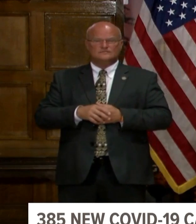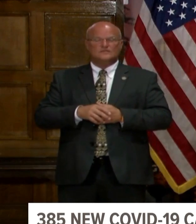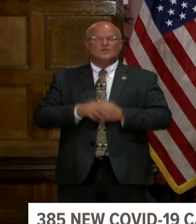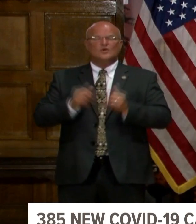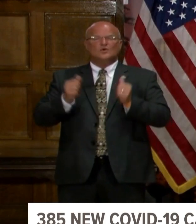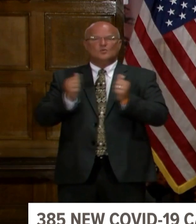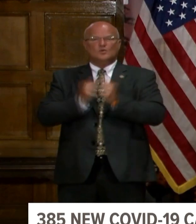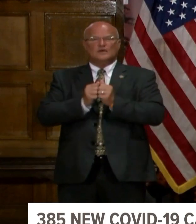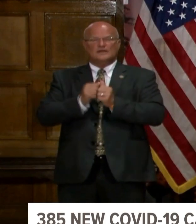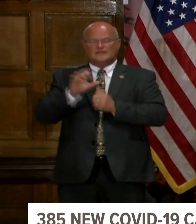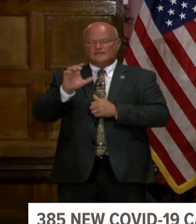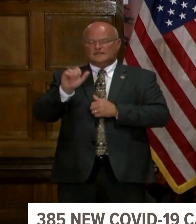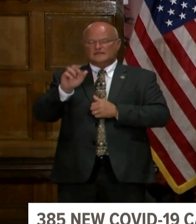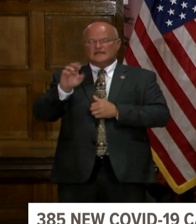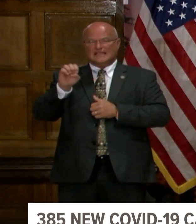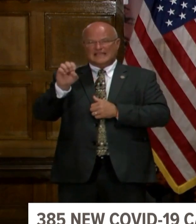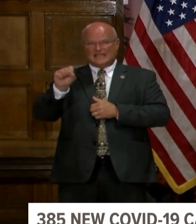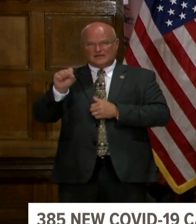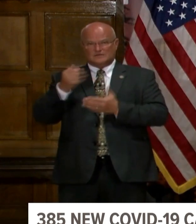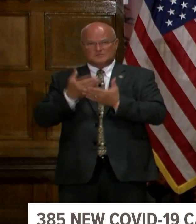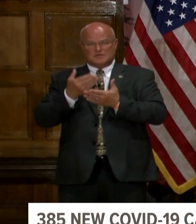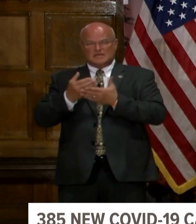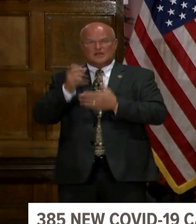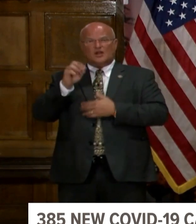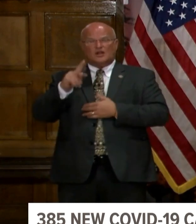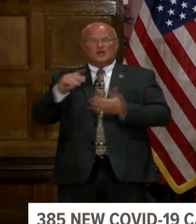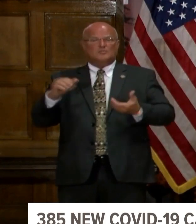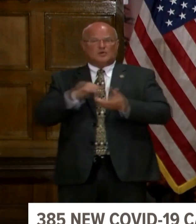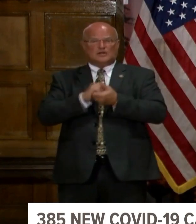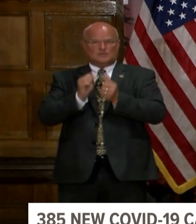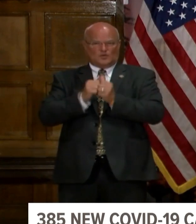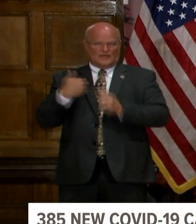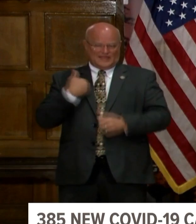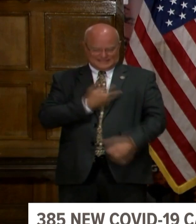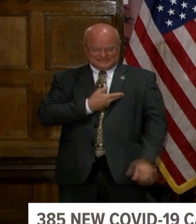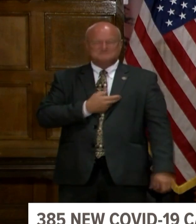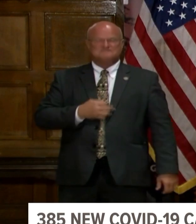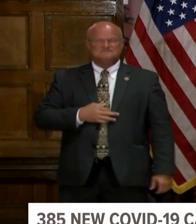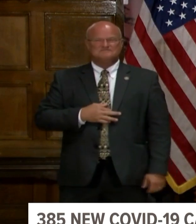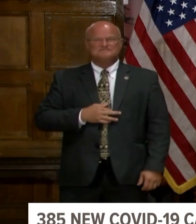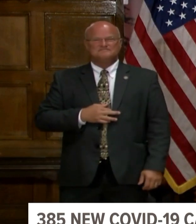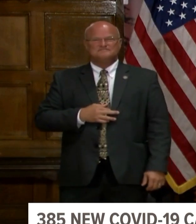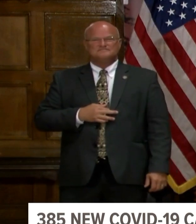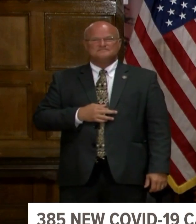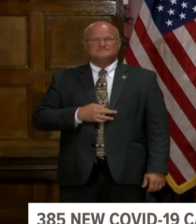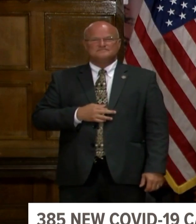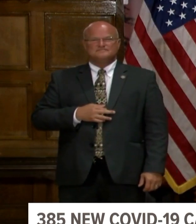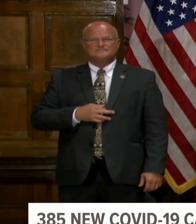with its CARES money, and the University of Arkansas is working in partnership with us.